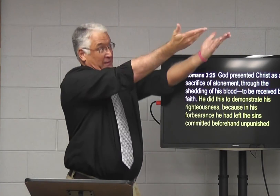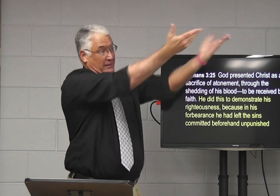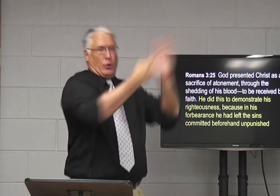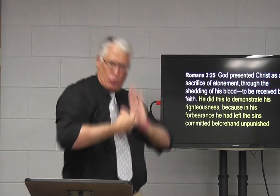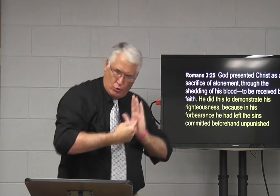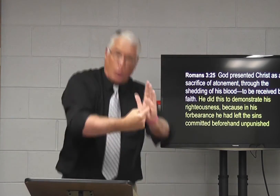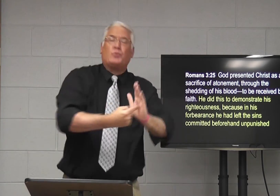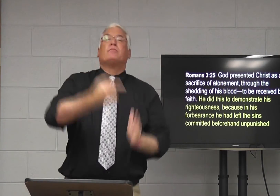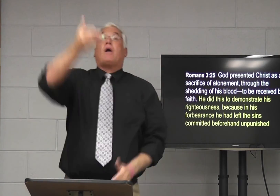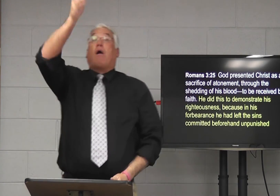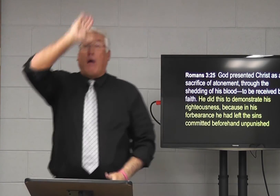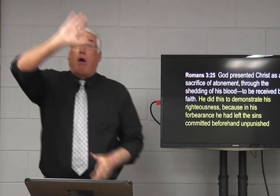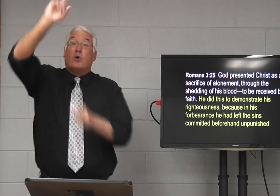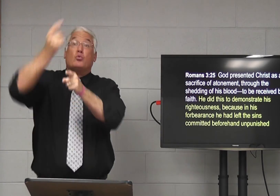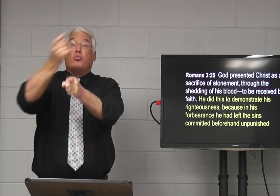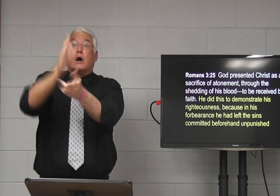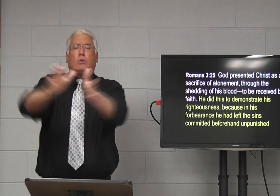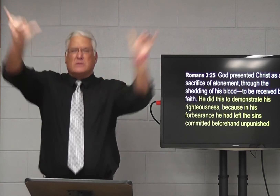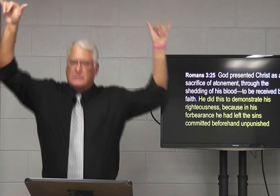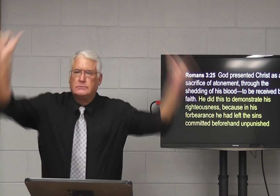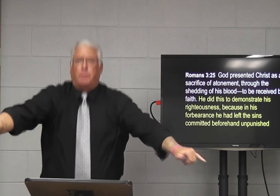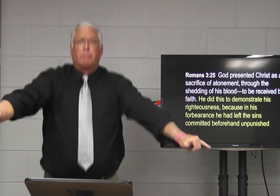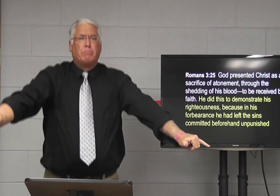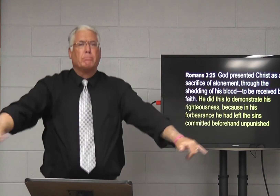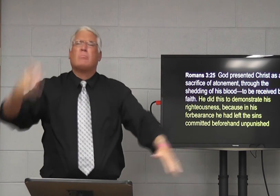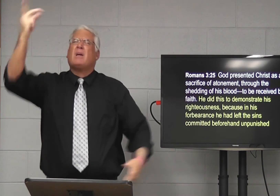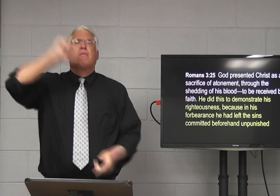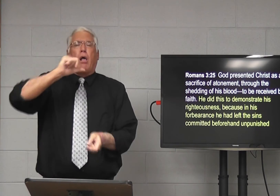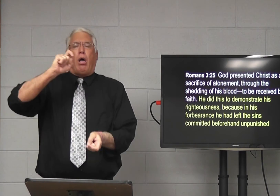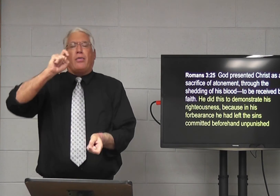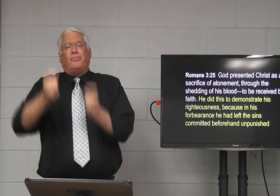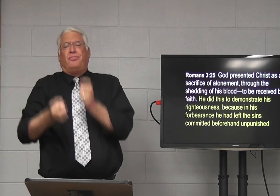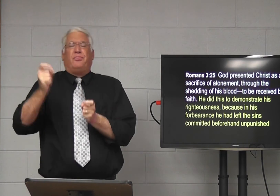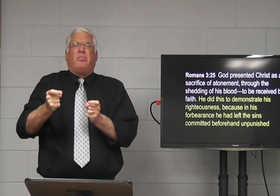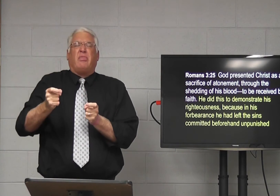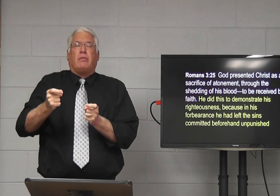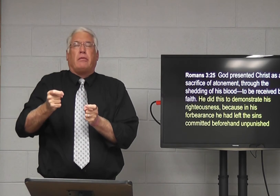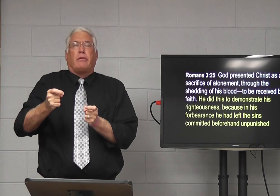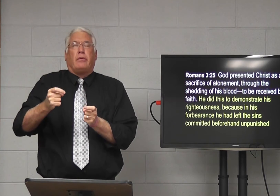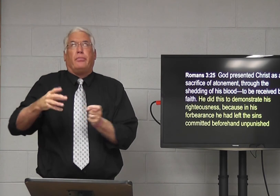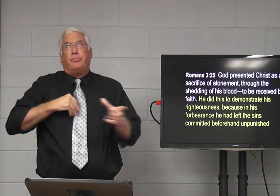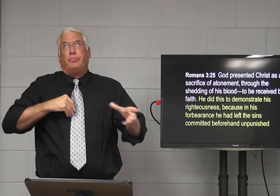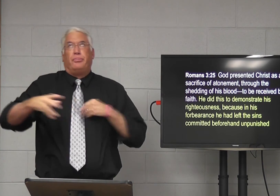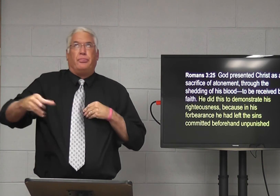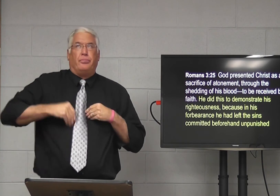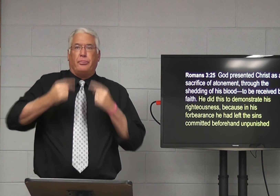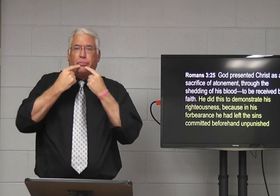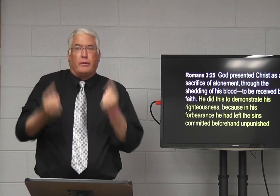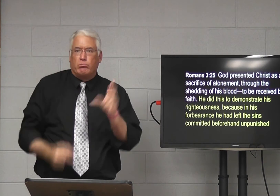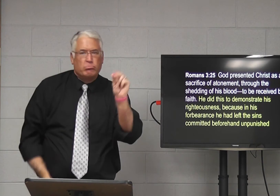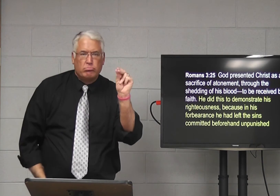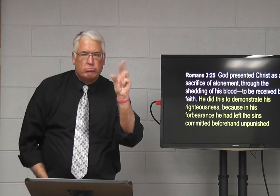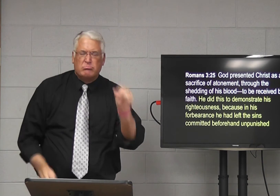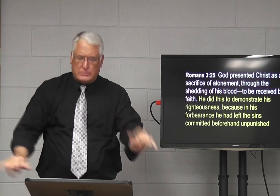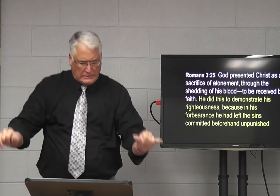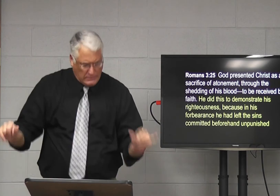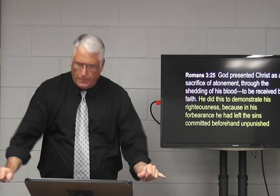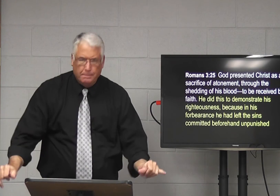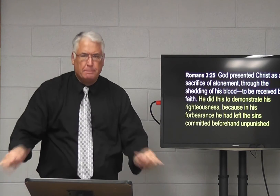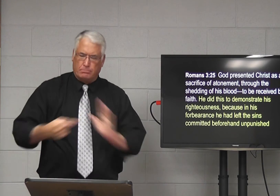on the cross, it showed that God's righteousness was the same. He does not alter and accept sin, not at all.